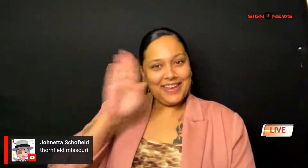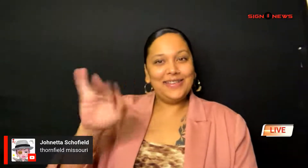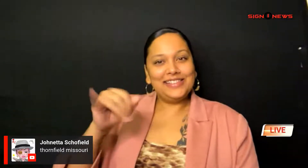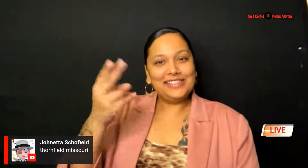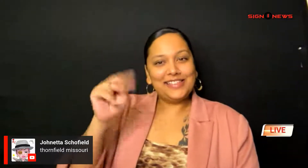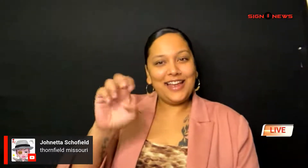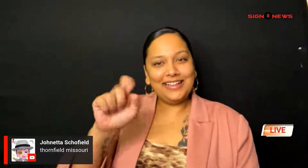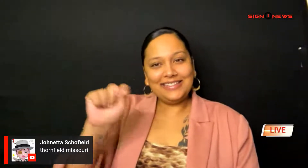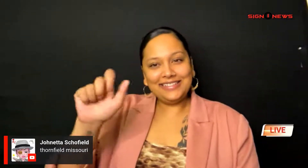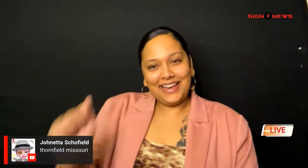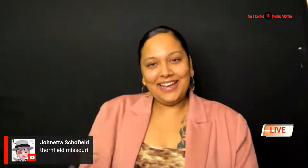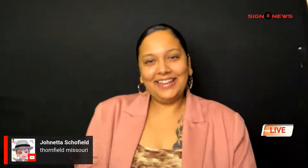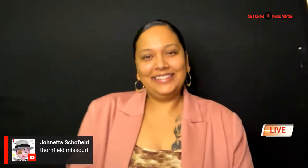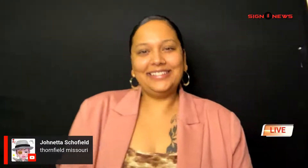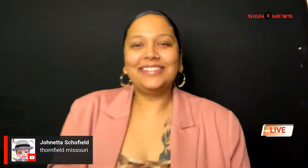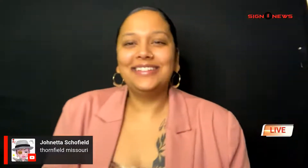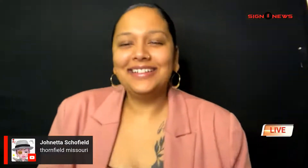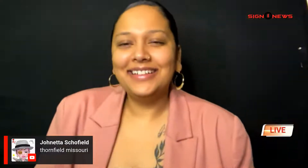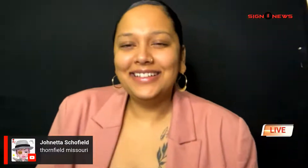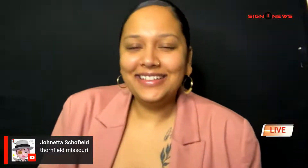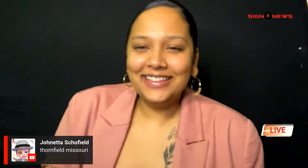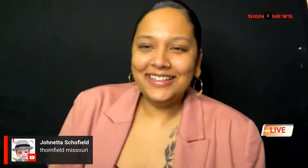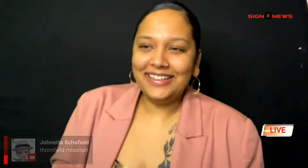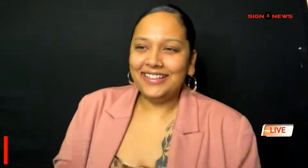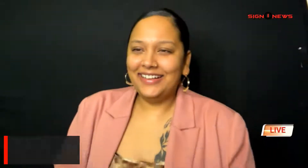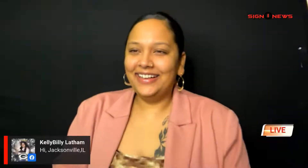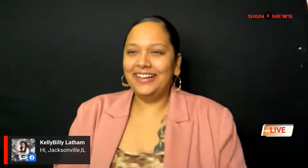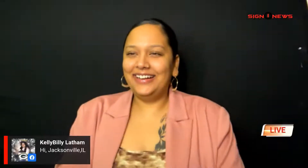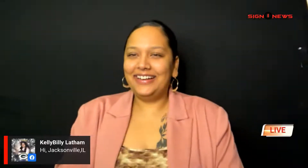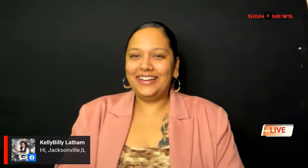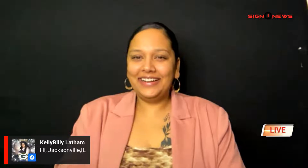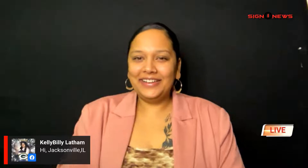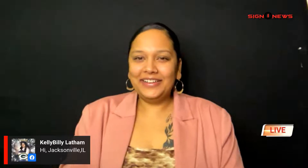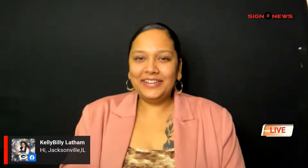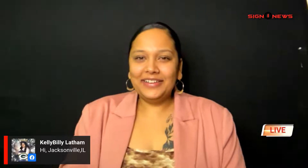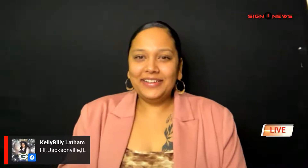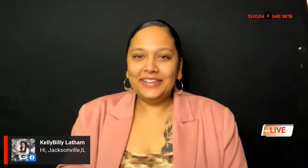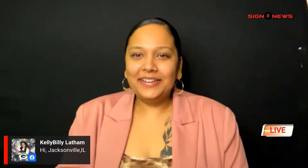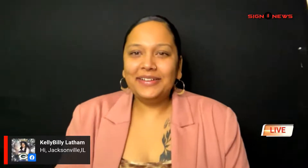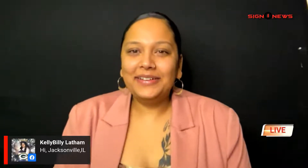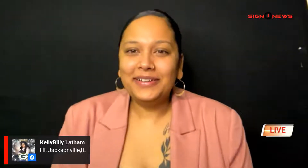Missouri, that's nice. Hi, Janetta.